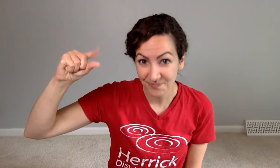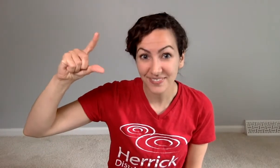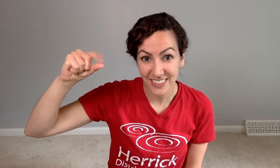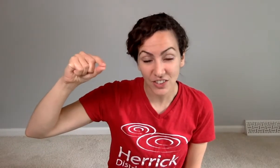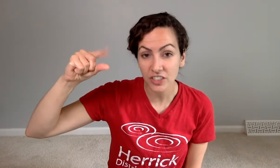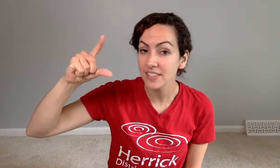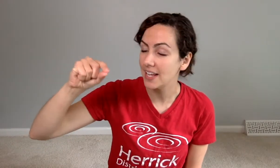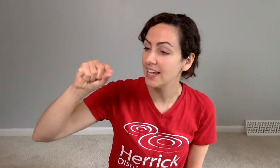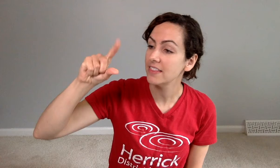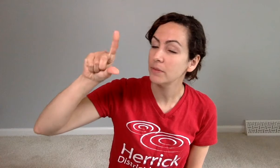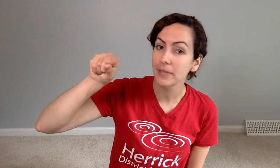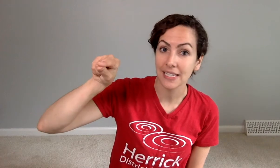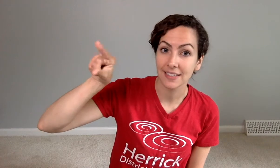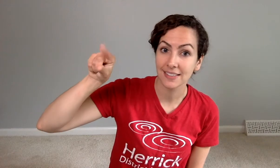It's just like their beaks.